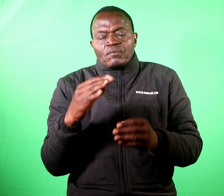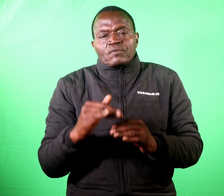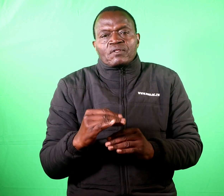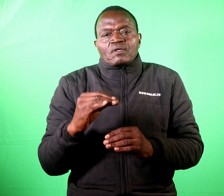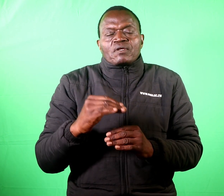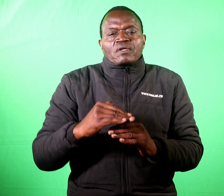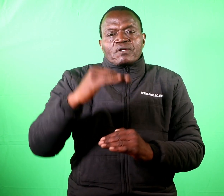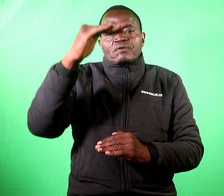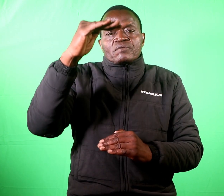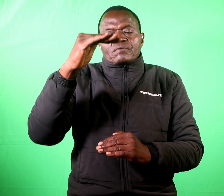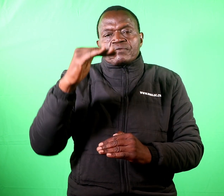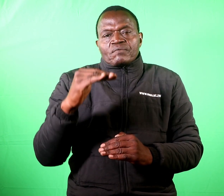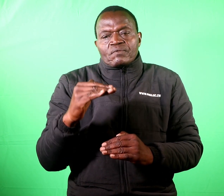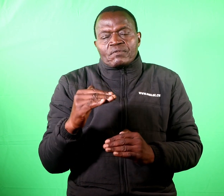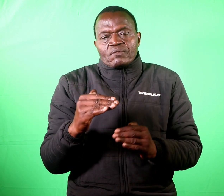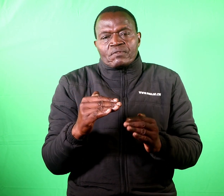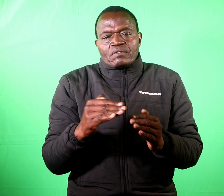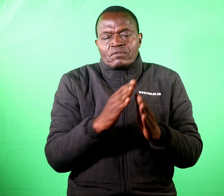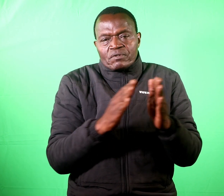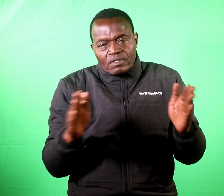Income trends 2020 to 2023.